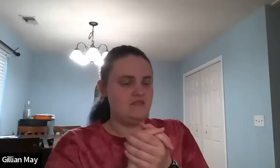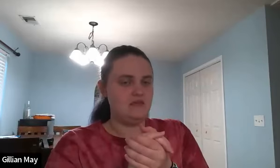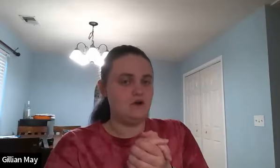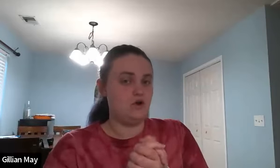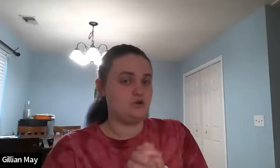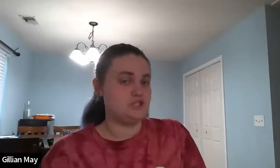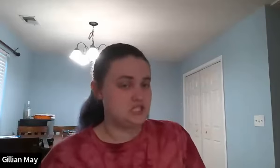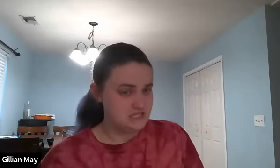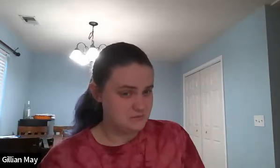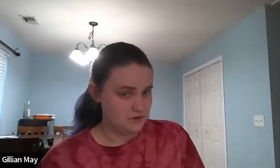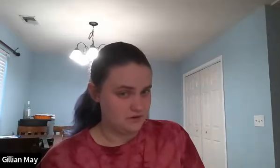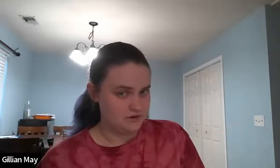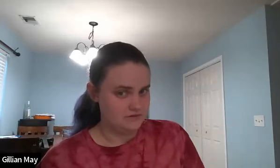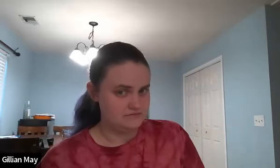then our cheeseburger.